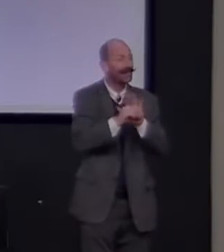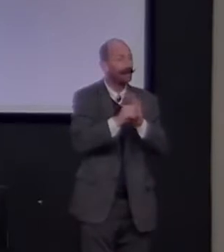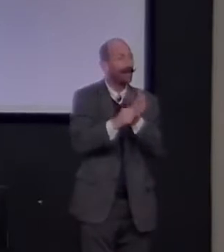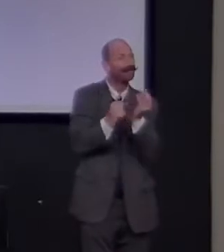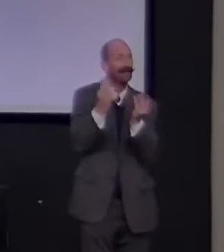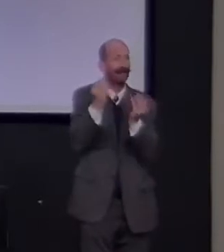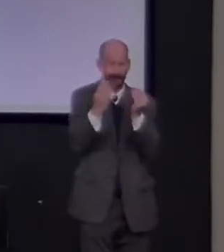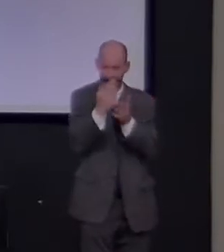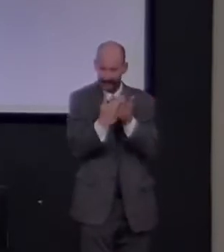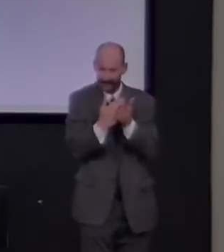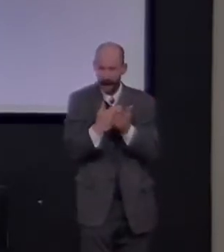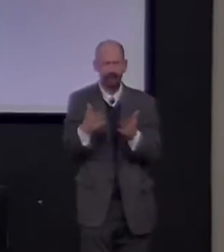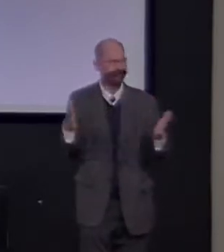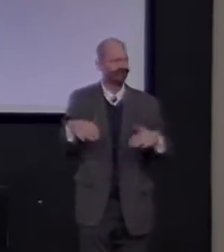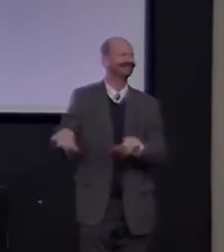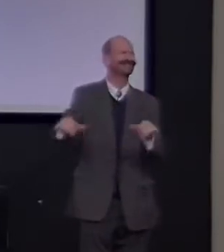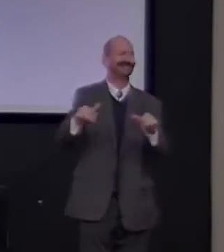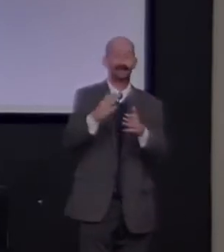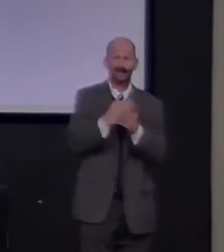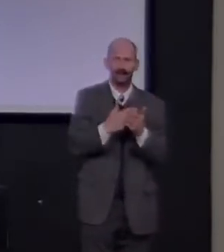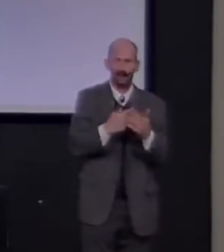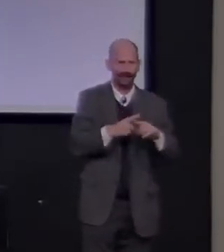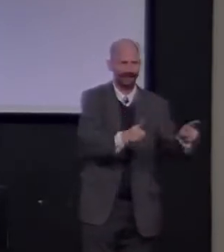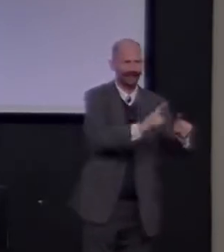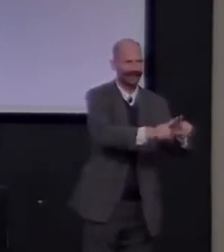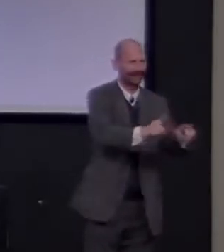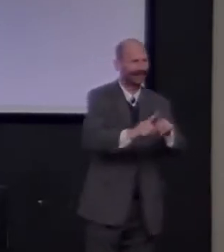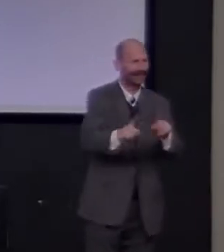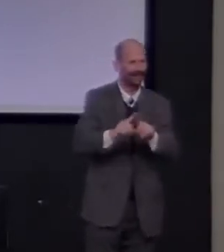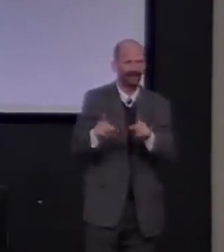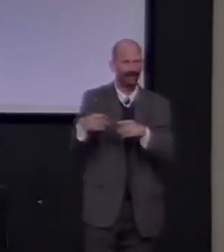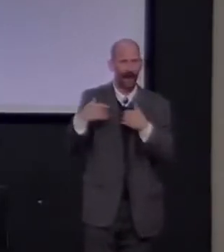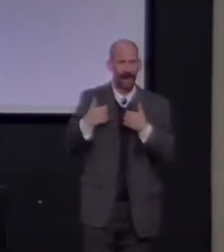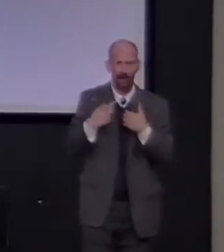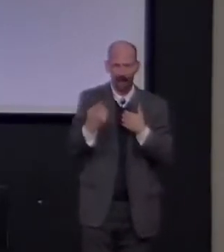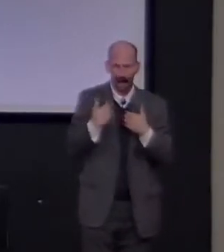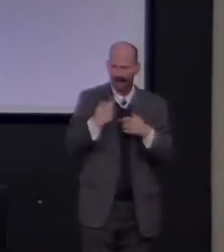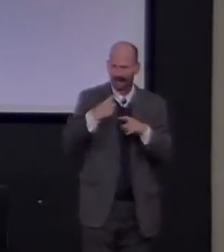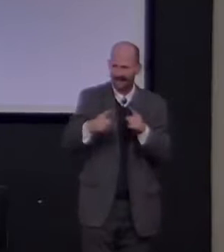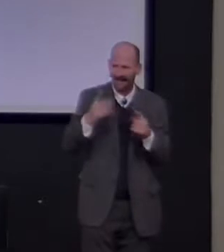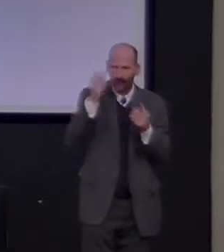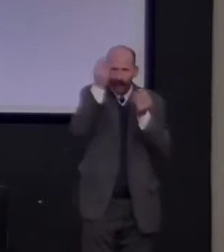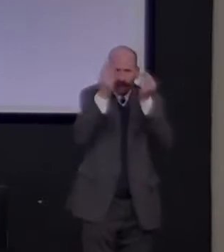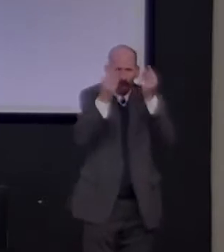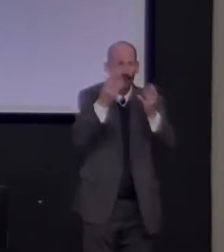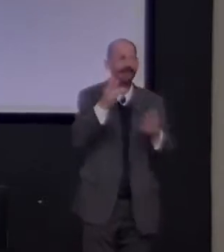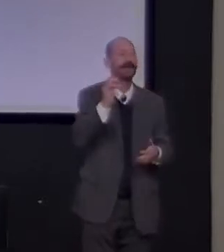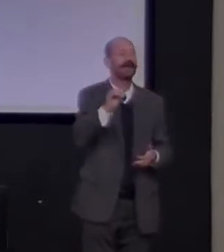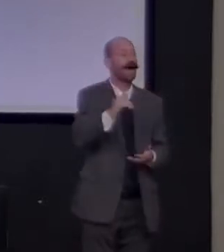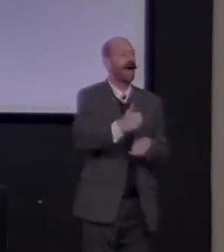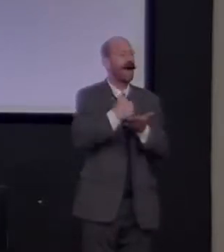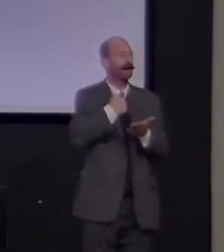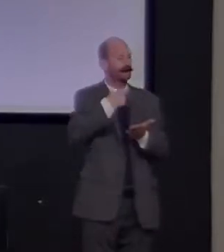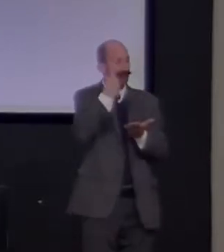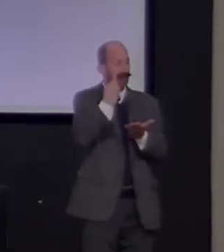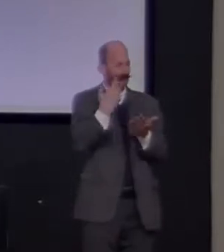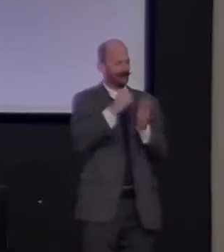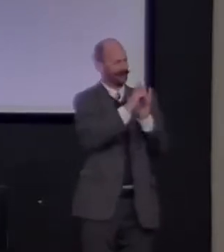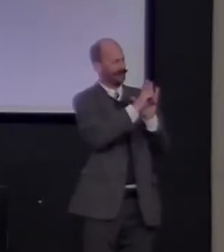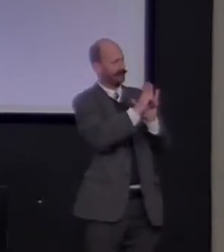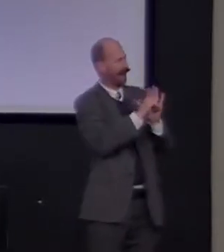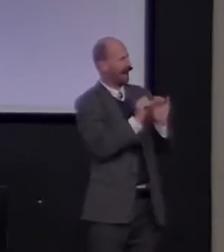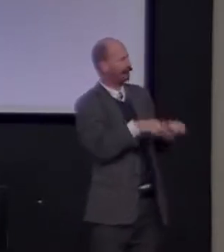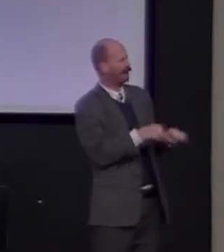other species. And by doing so, it allows us to understand the development of symbolic abilities and also, importantly,